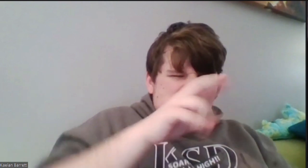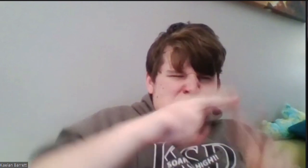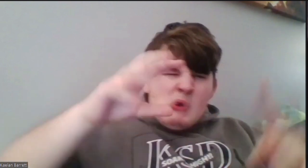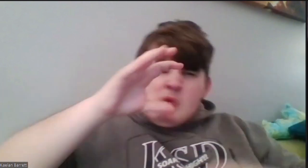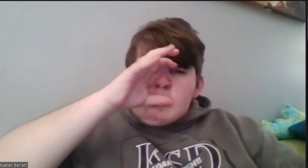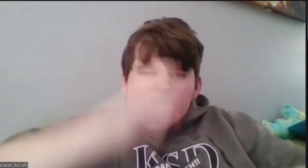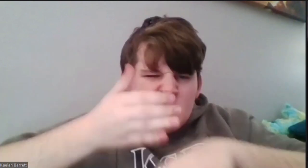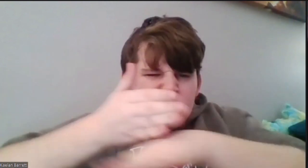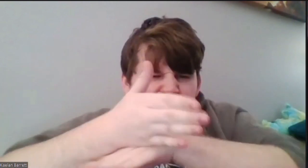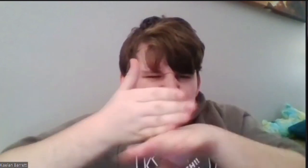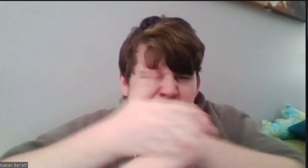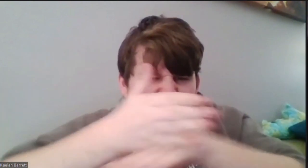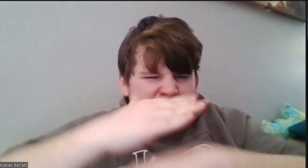And they arrived to his assistant's house.